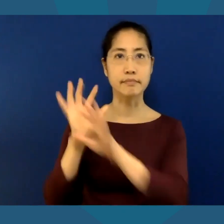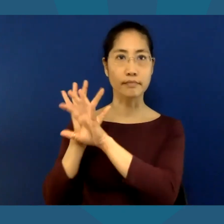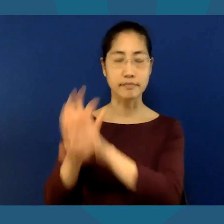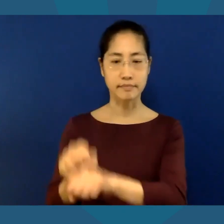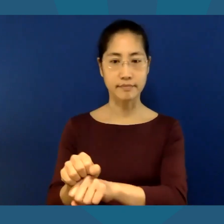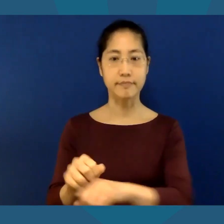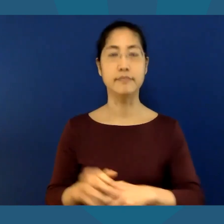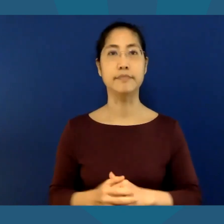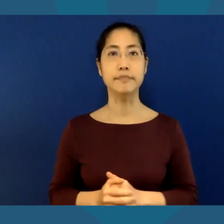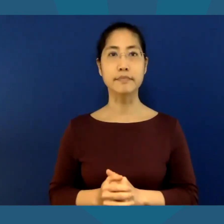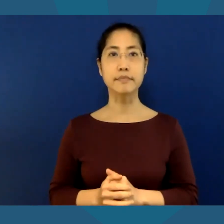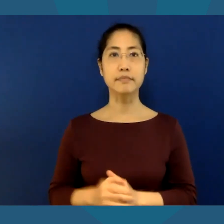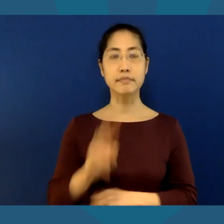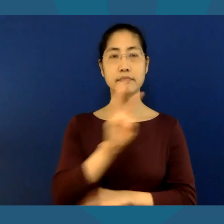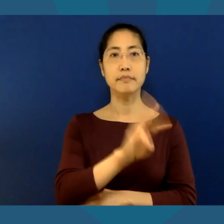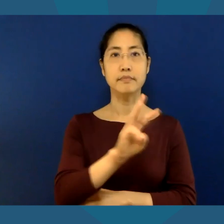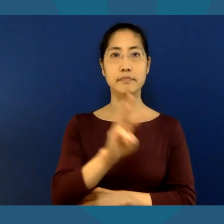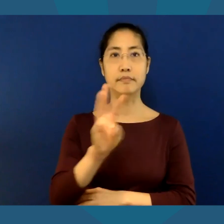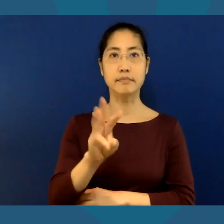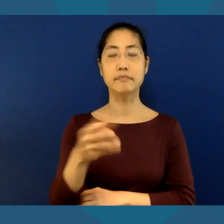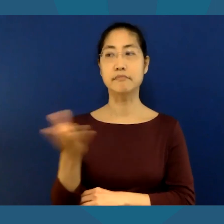Campaign funding traditional.